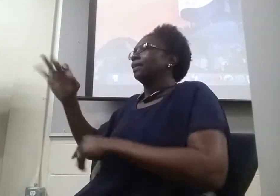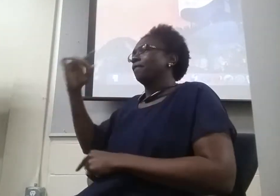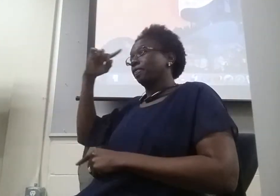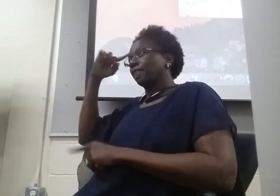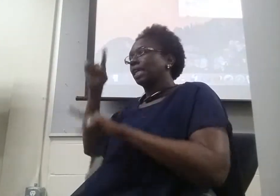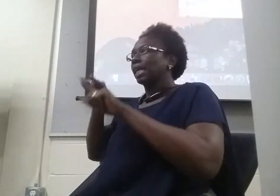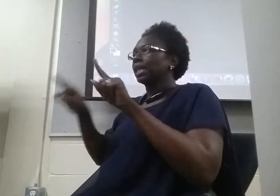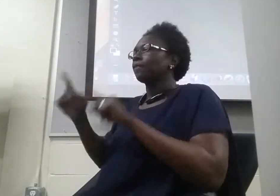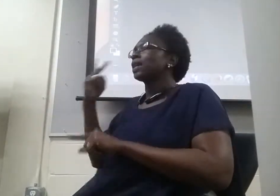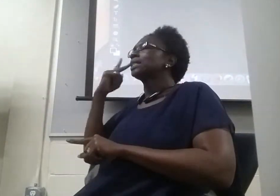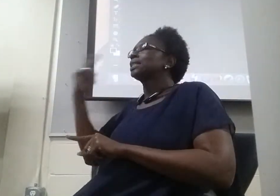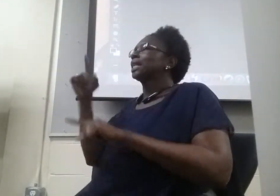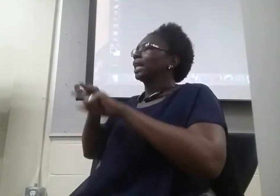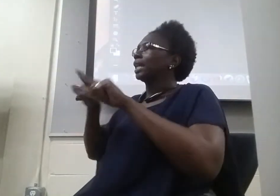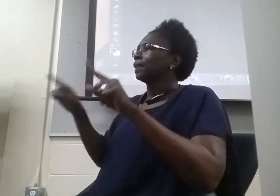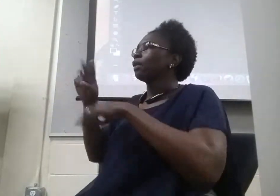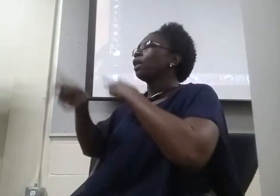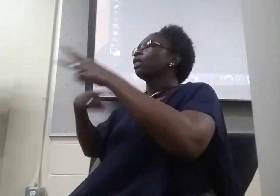differently, seeing the world a little differently.